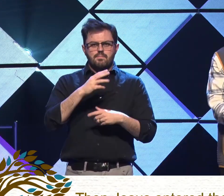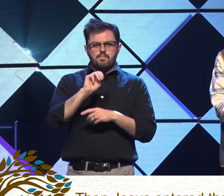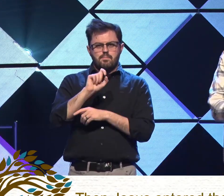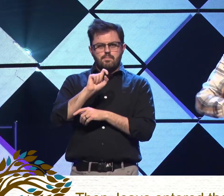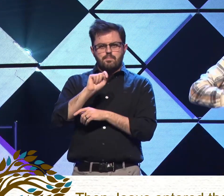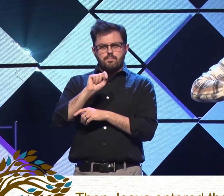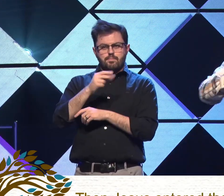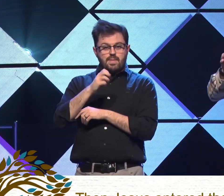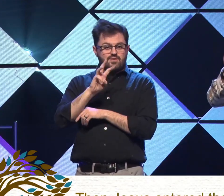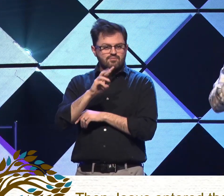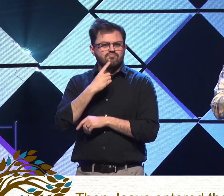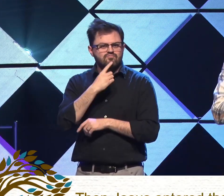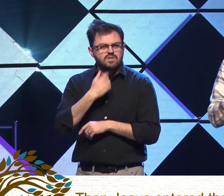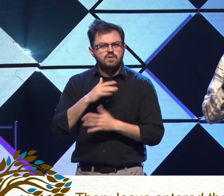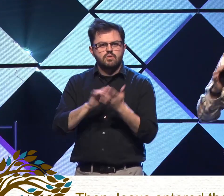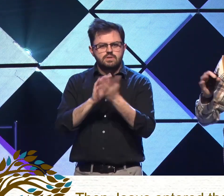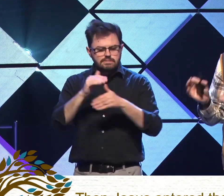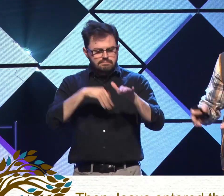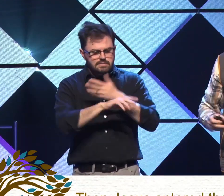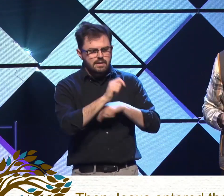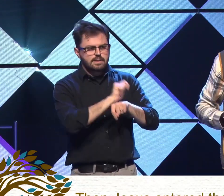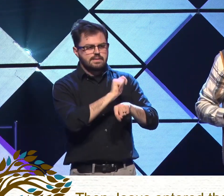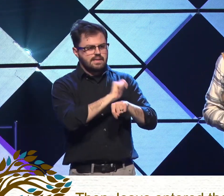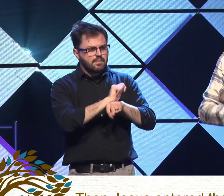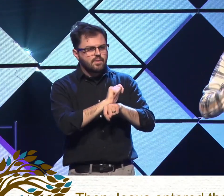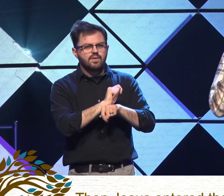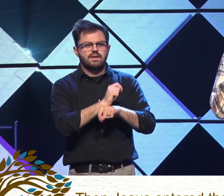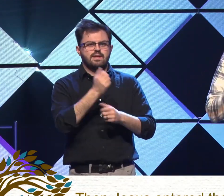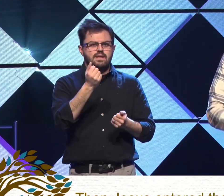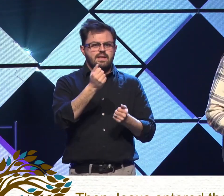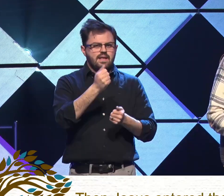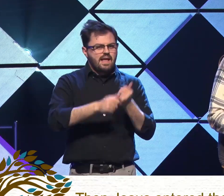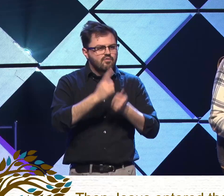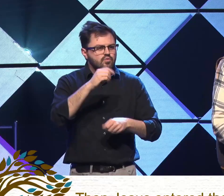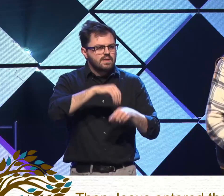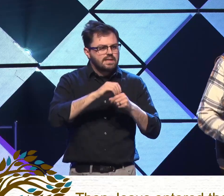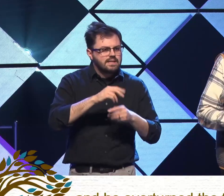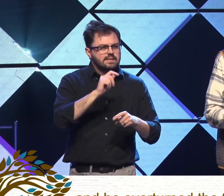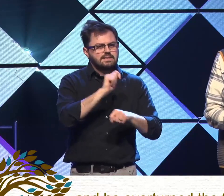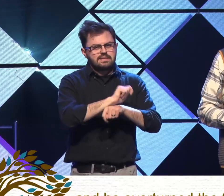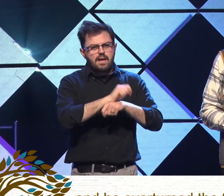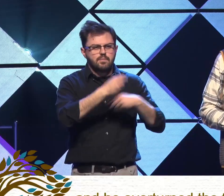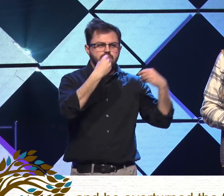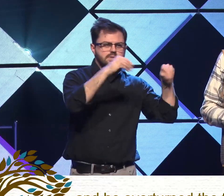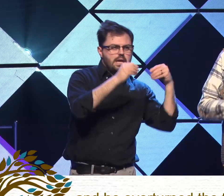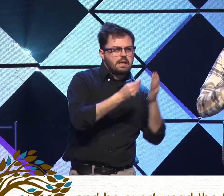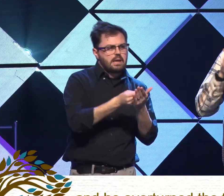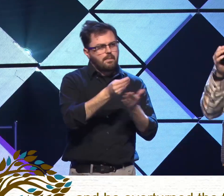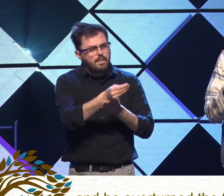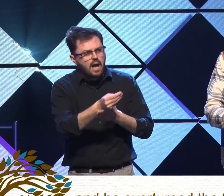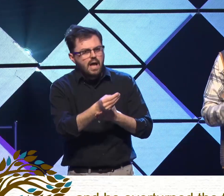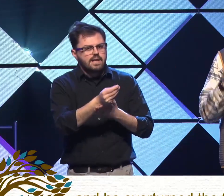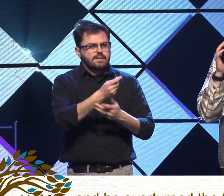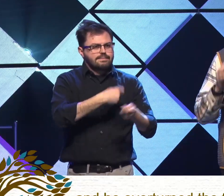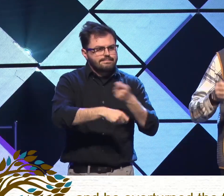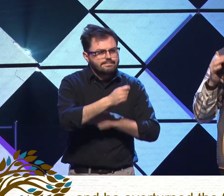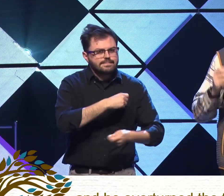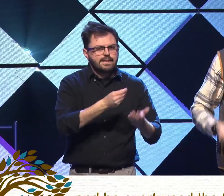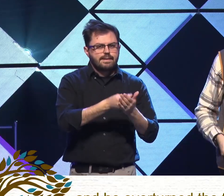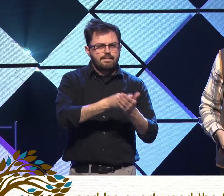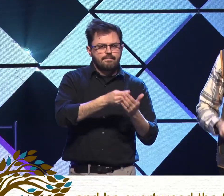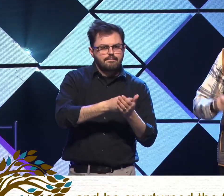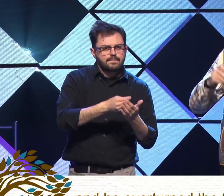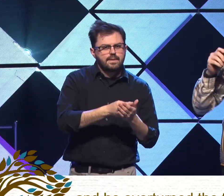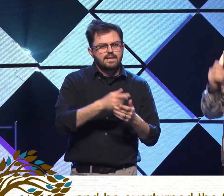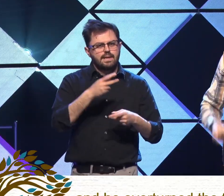the temple and he drove out all who were selling and buying in the temple, and he overturned the tables of the money changers and the seats of those who